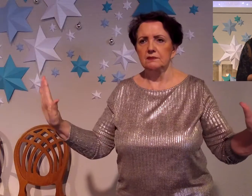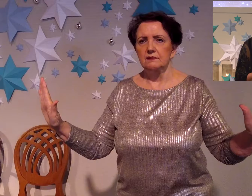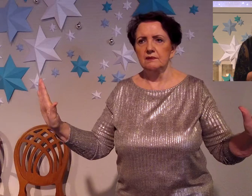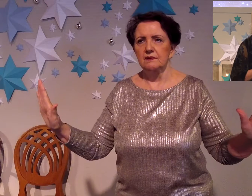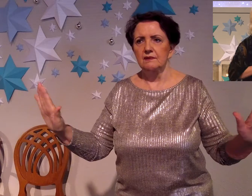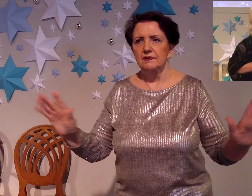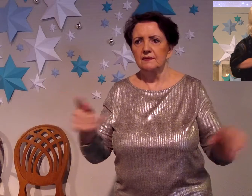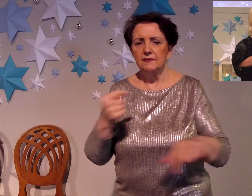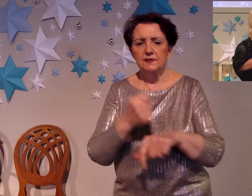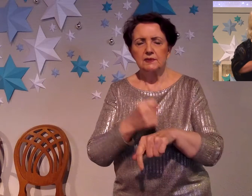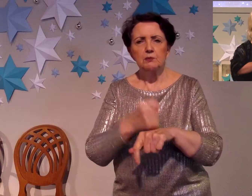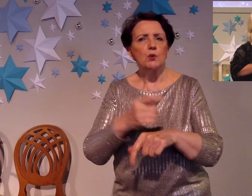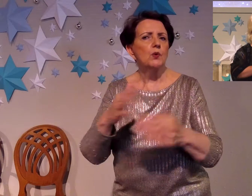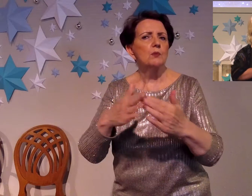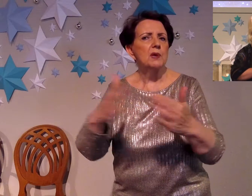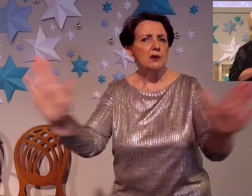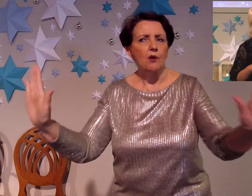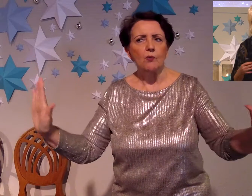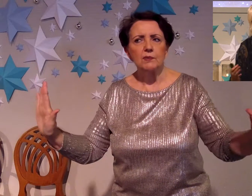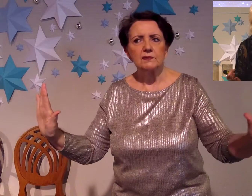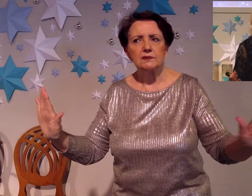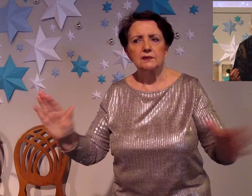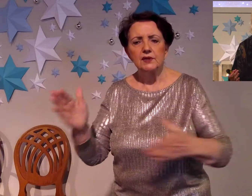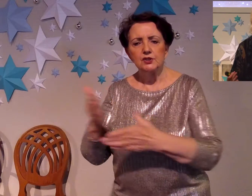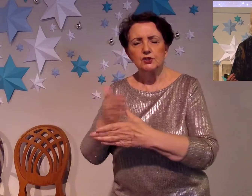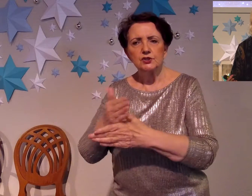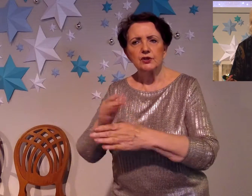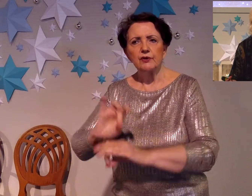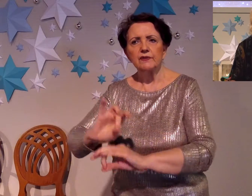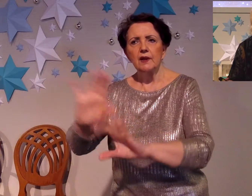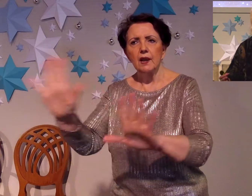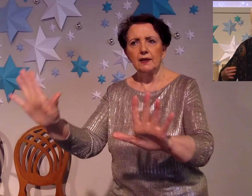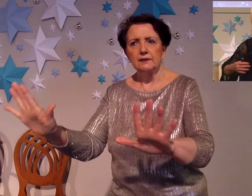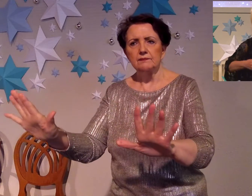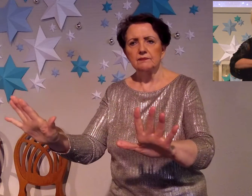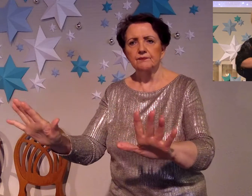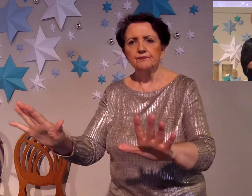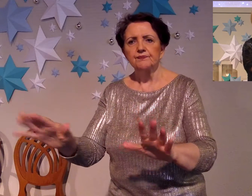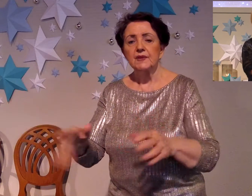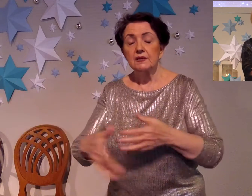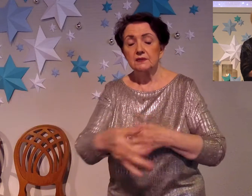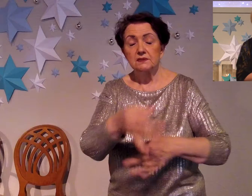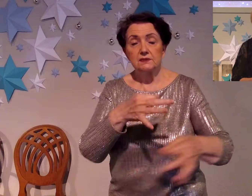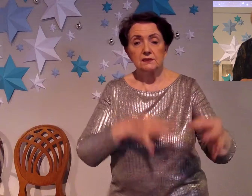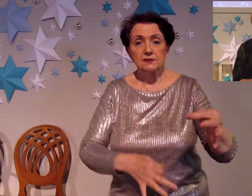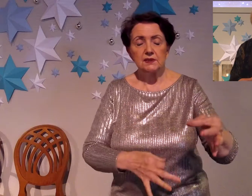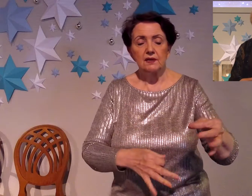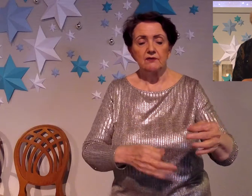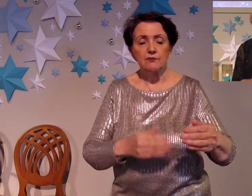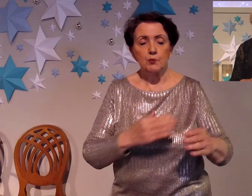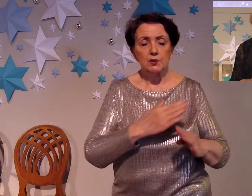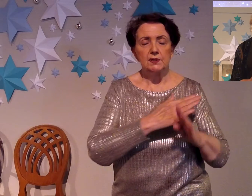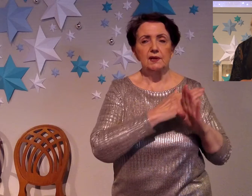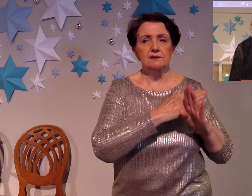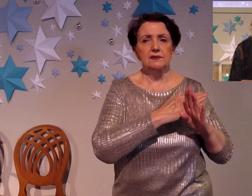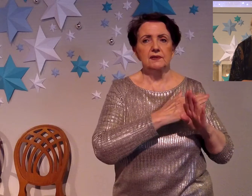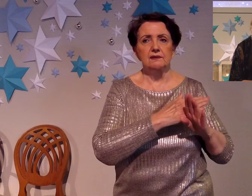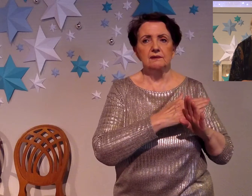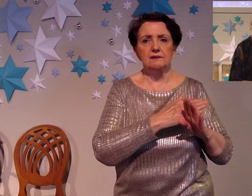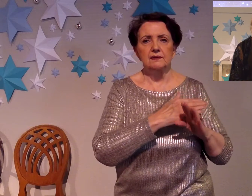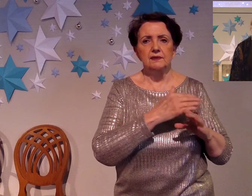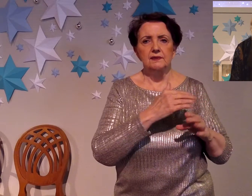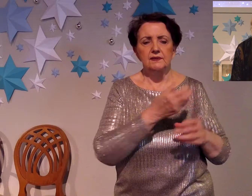we will be sharing the light as opposed to protecting the